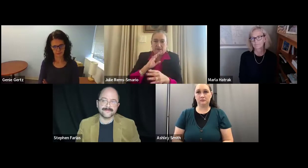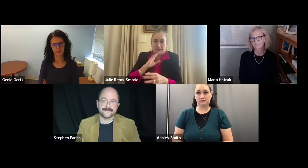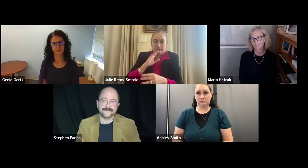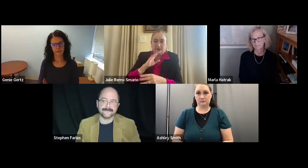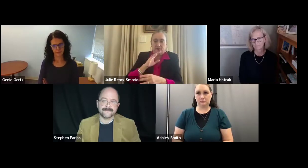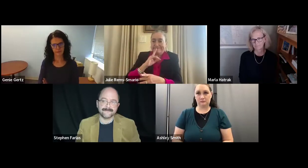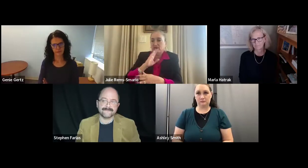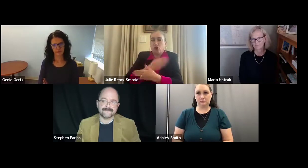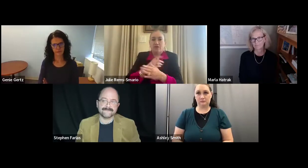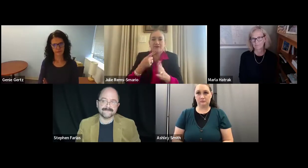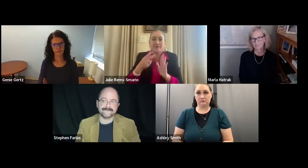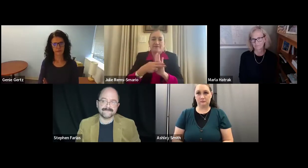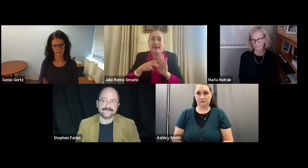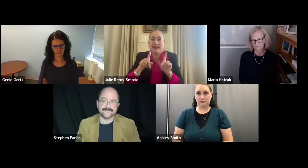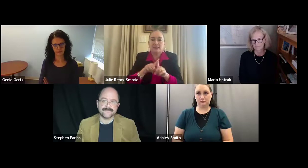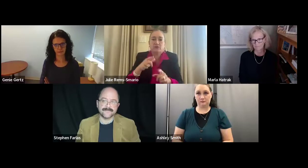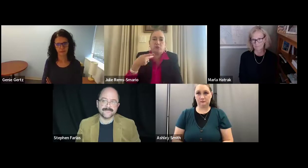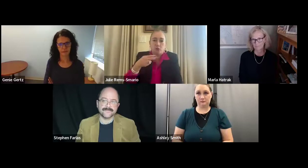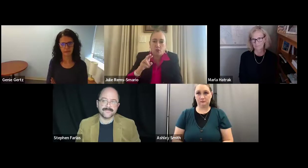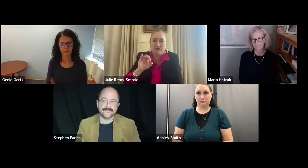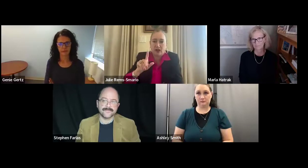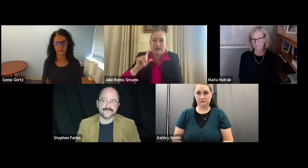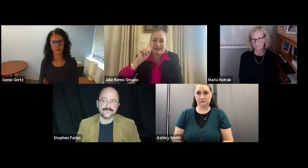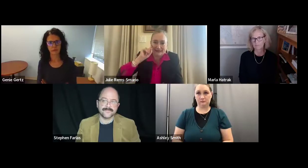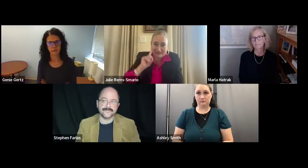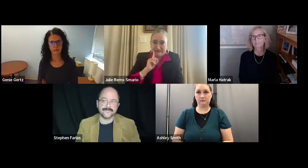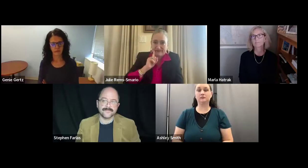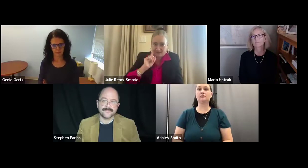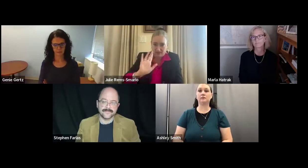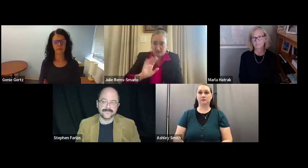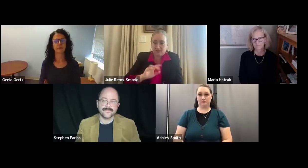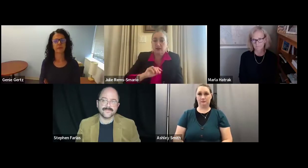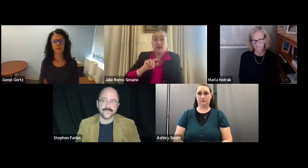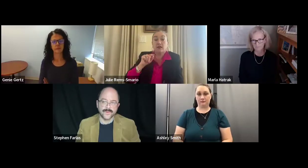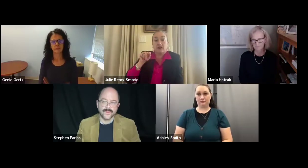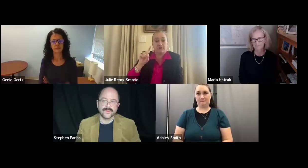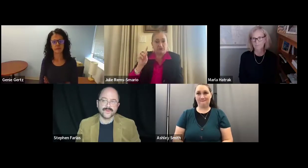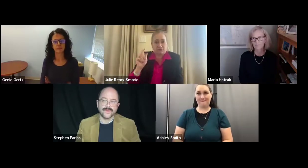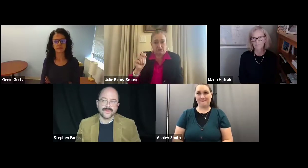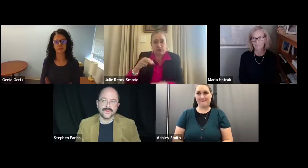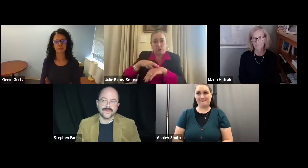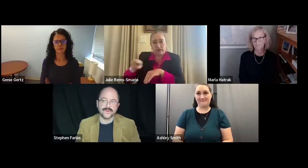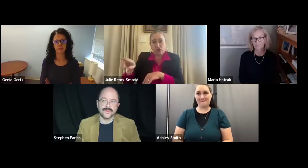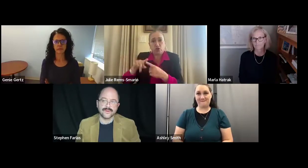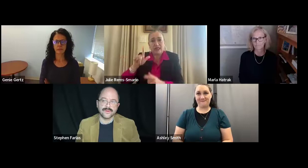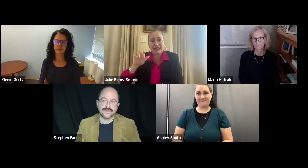That's how they're determining if a child has a hearing loss, whether profound, severe, or